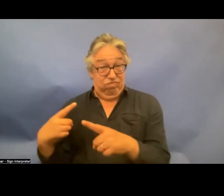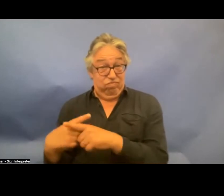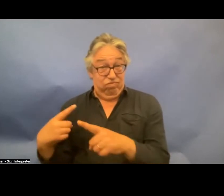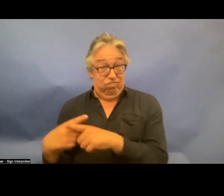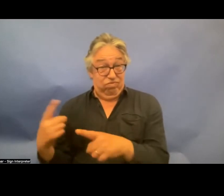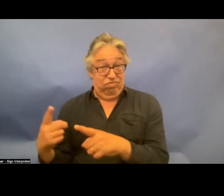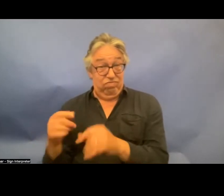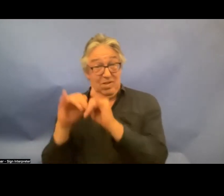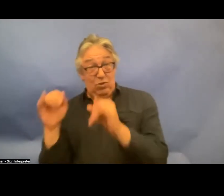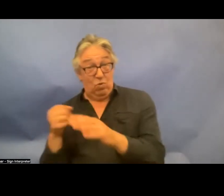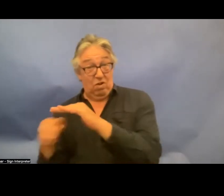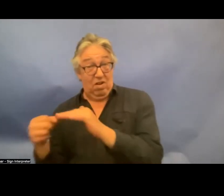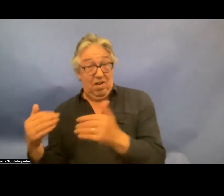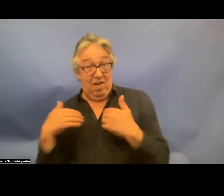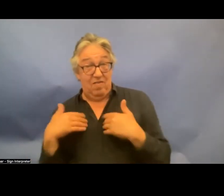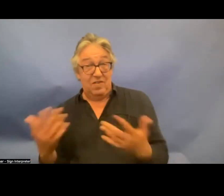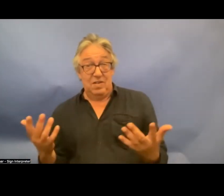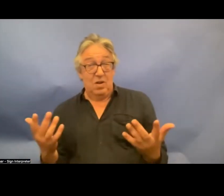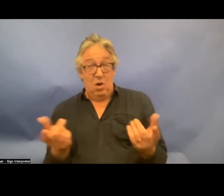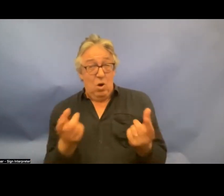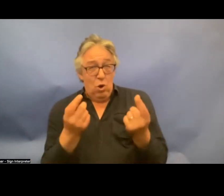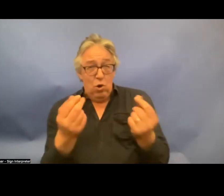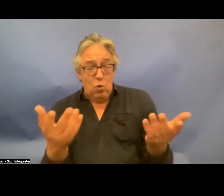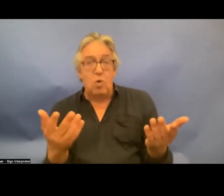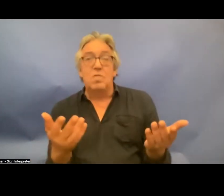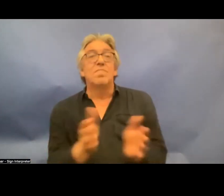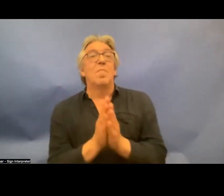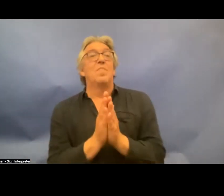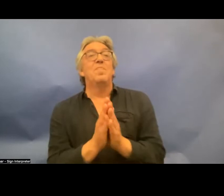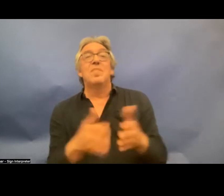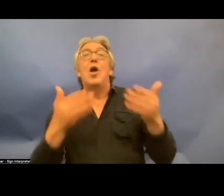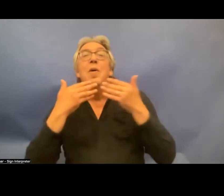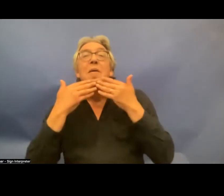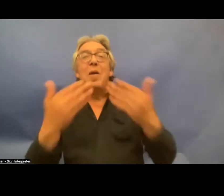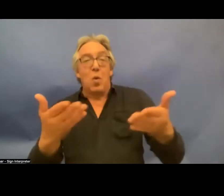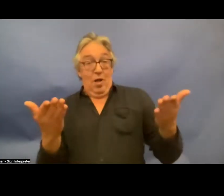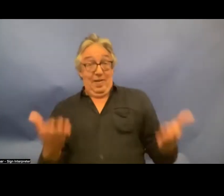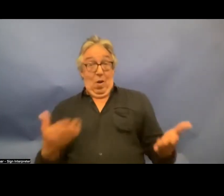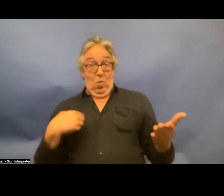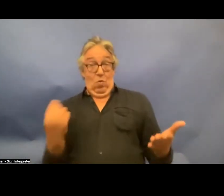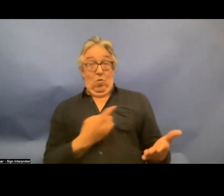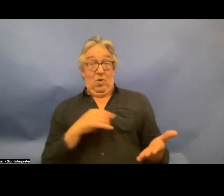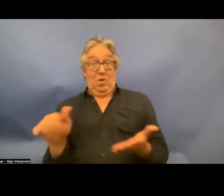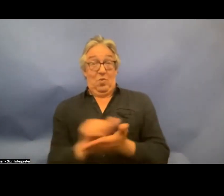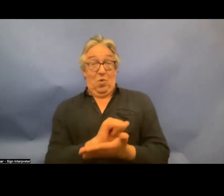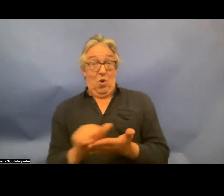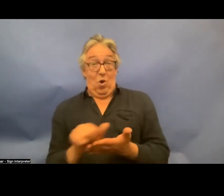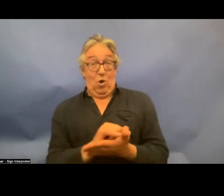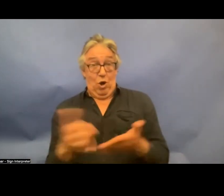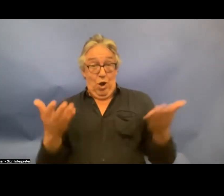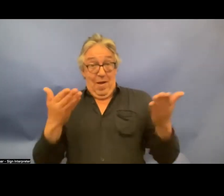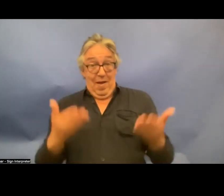here. And my MEP colleagues and I, we are here today, tomorrow, and